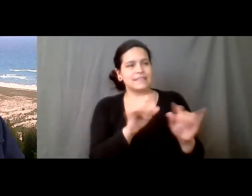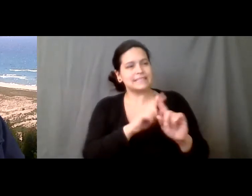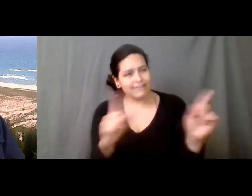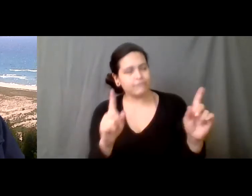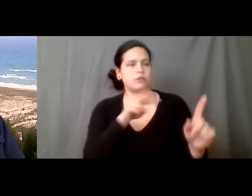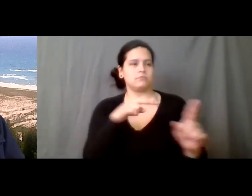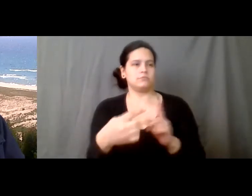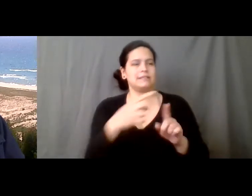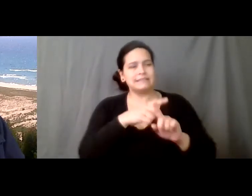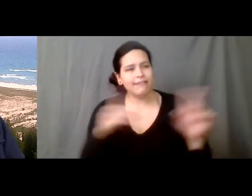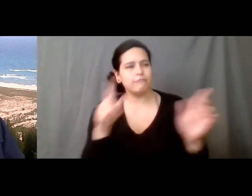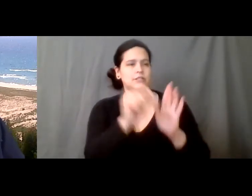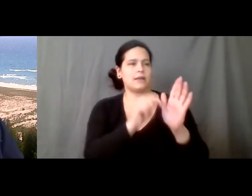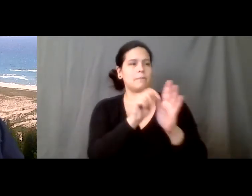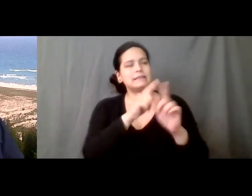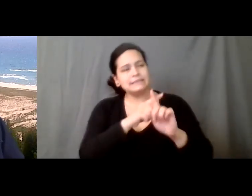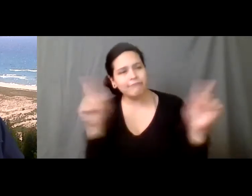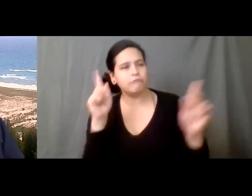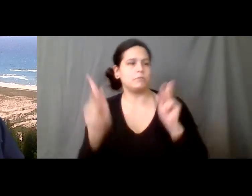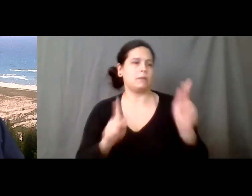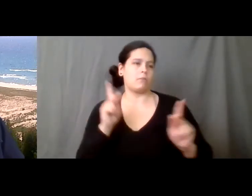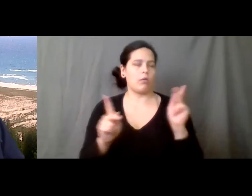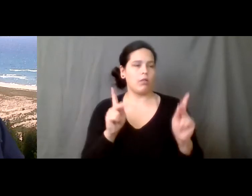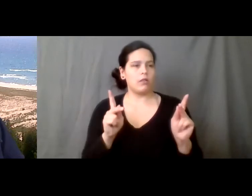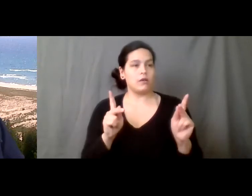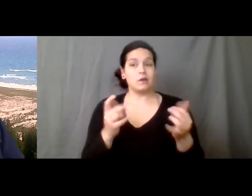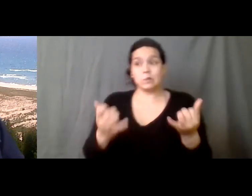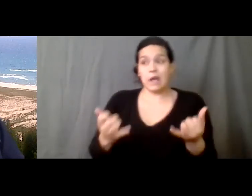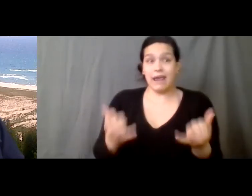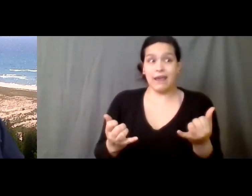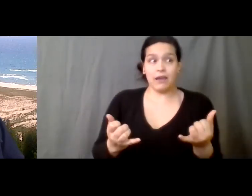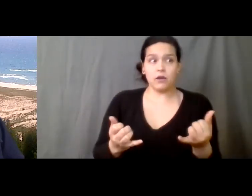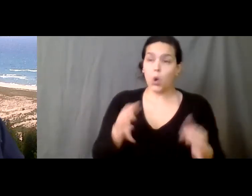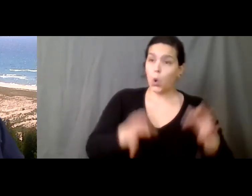today the courts have interpreted that as a property right. Well,